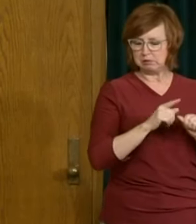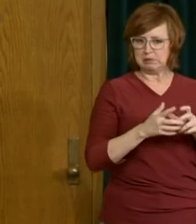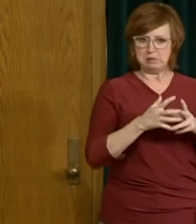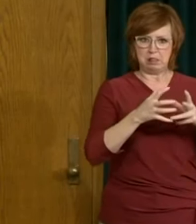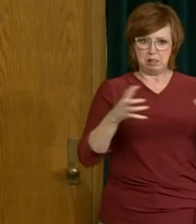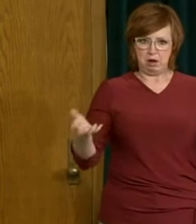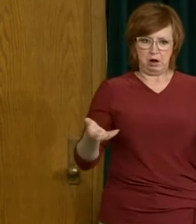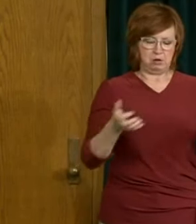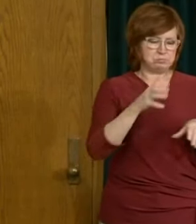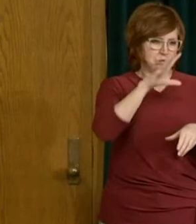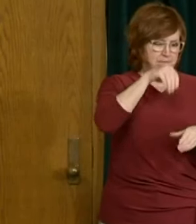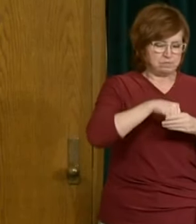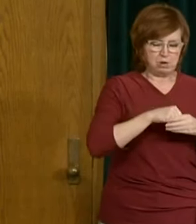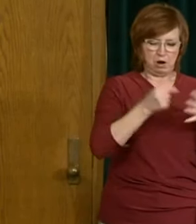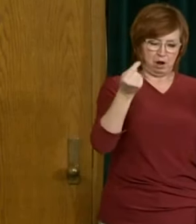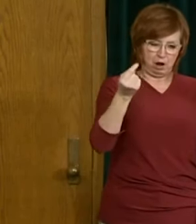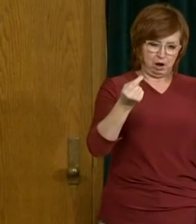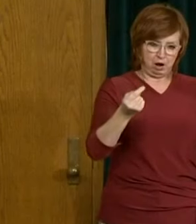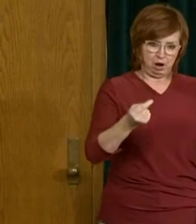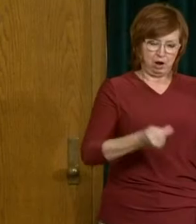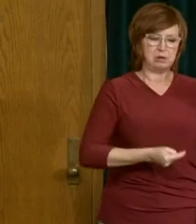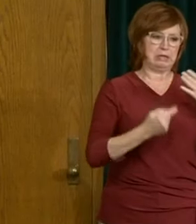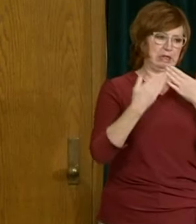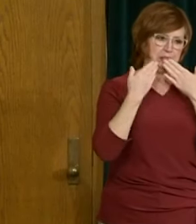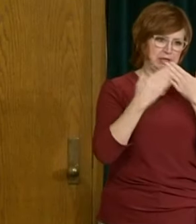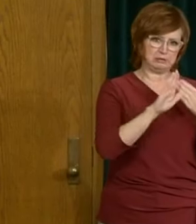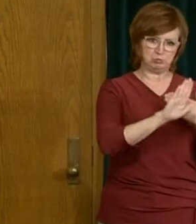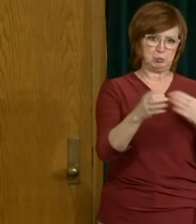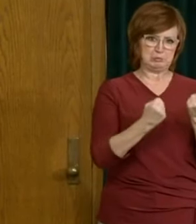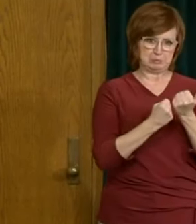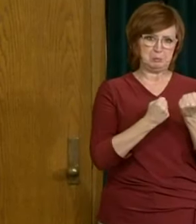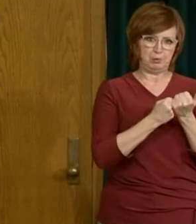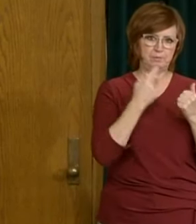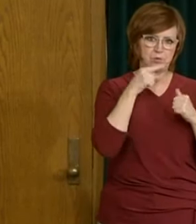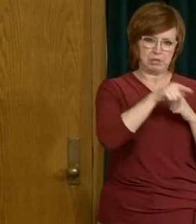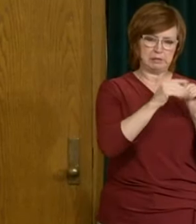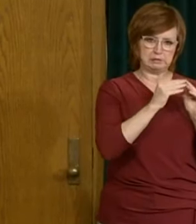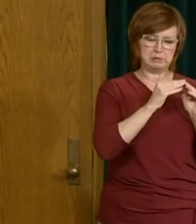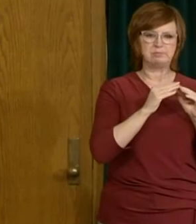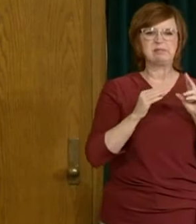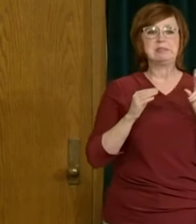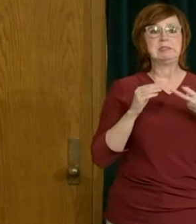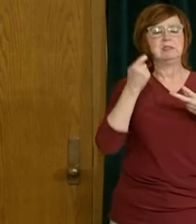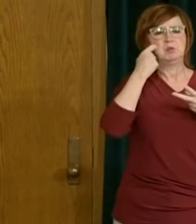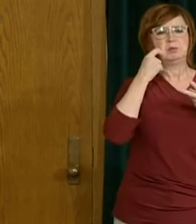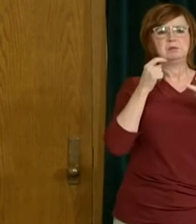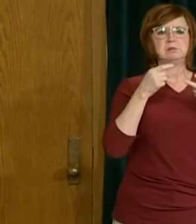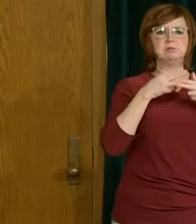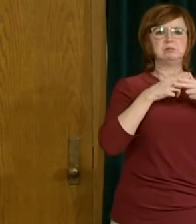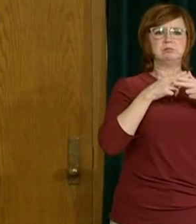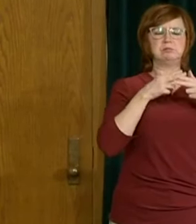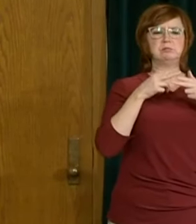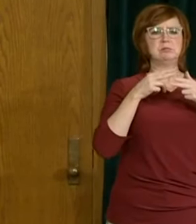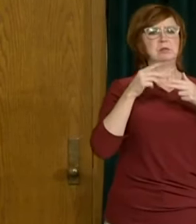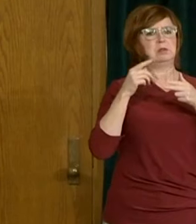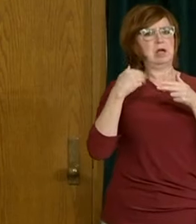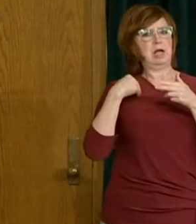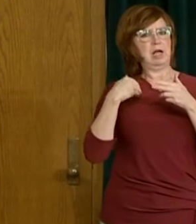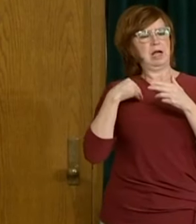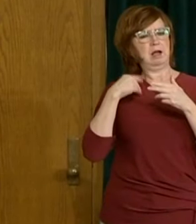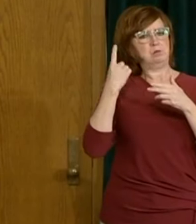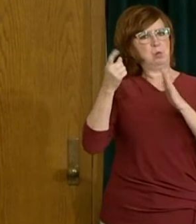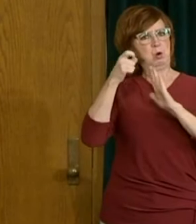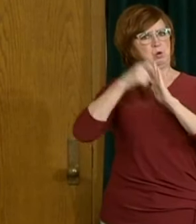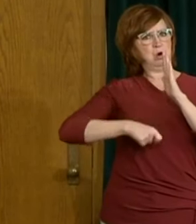involved for everything that you're doing. I also want to briefly mention a very sobering study that was just released by the National Institute